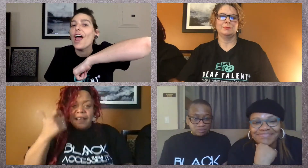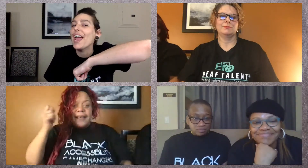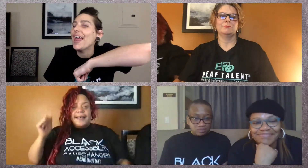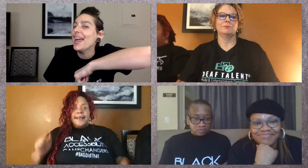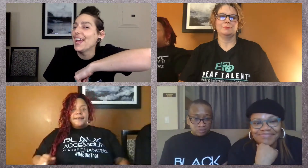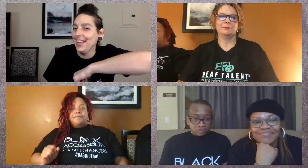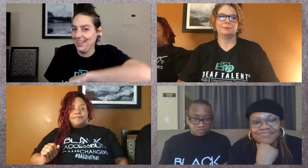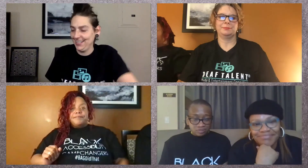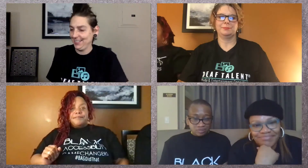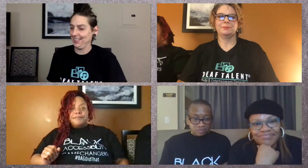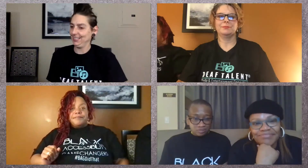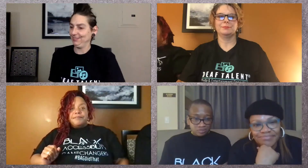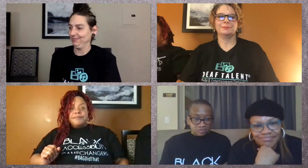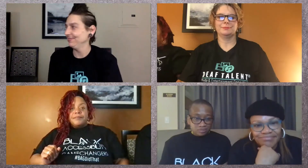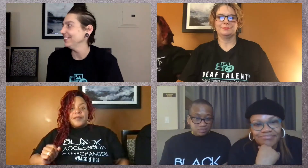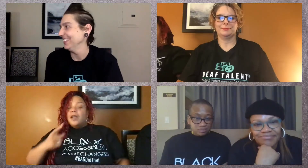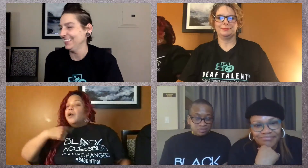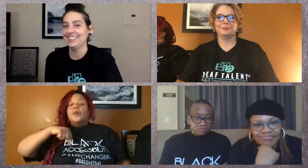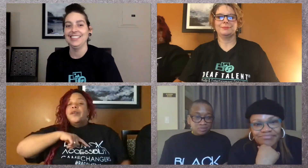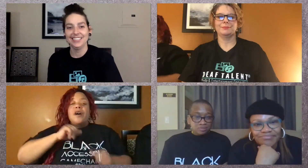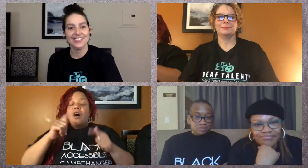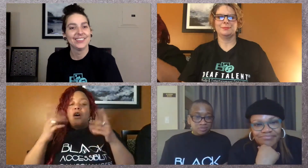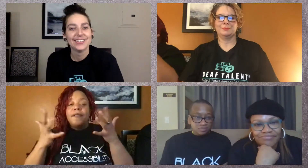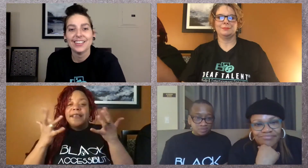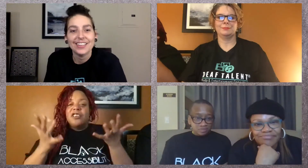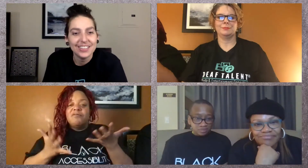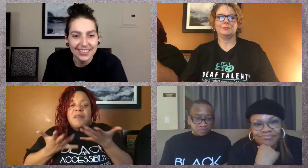guess what color it is? It's red.